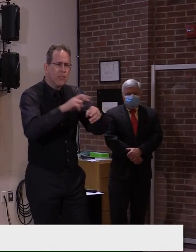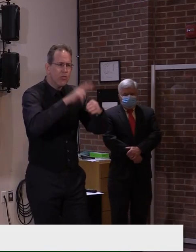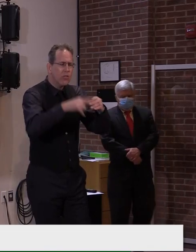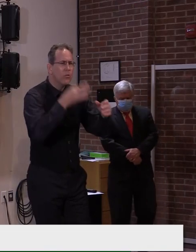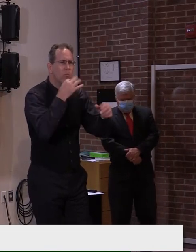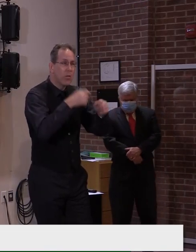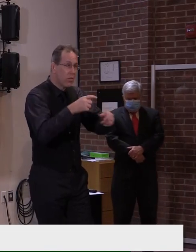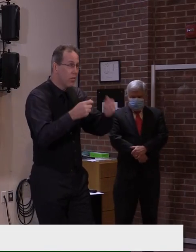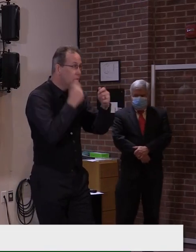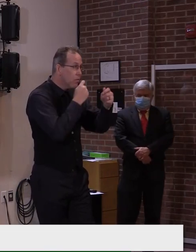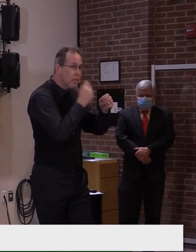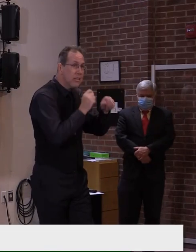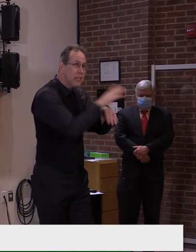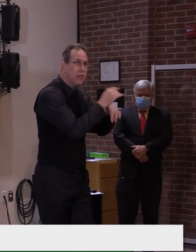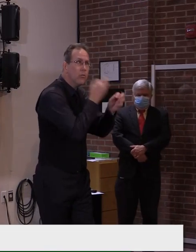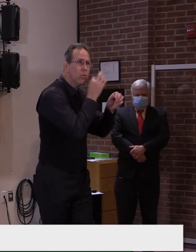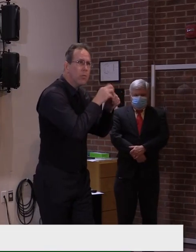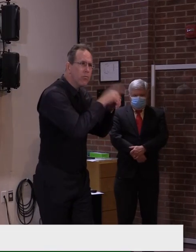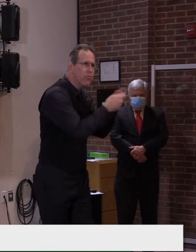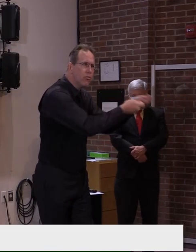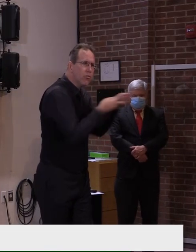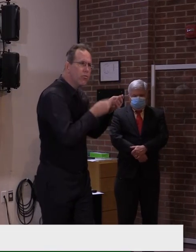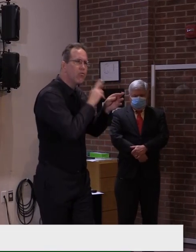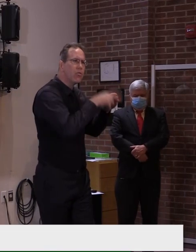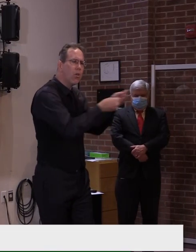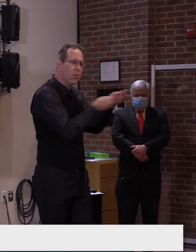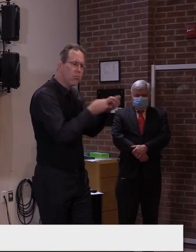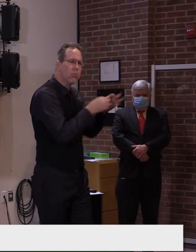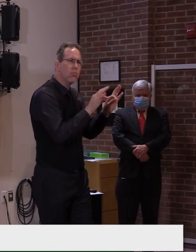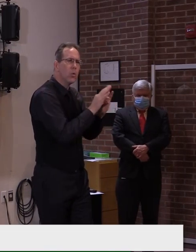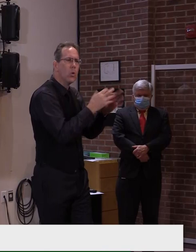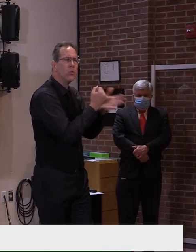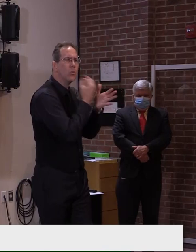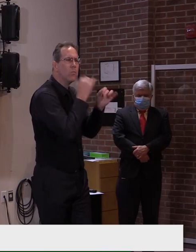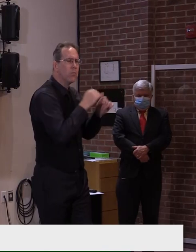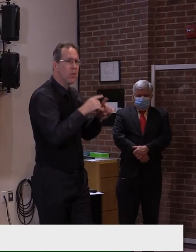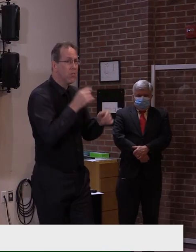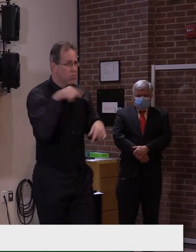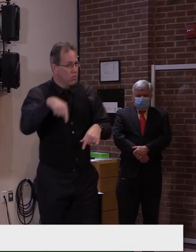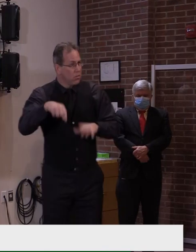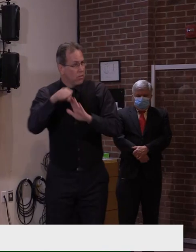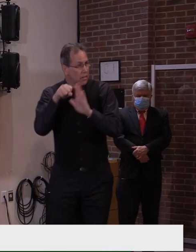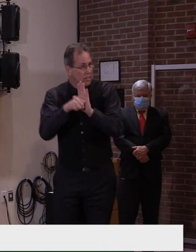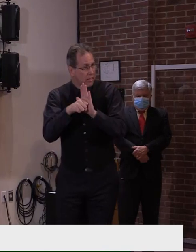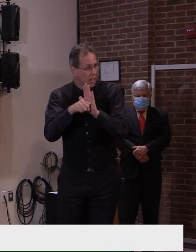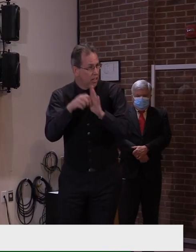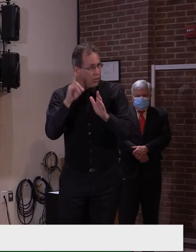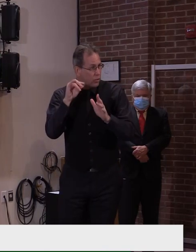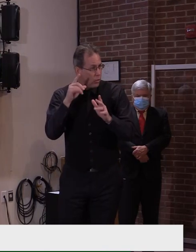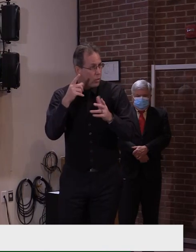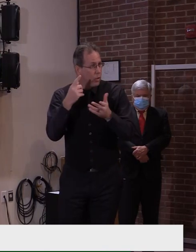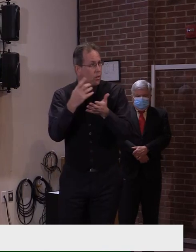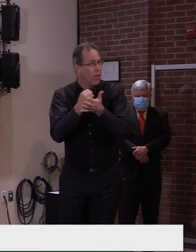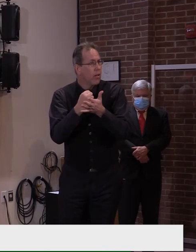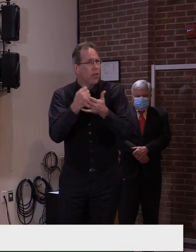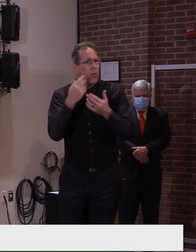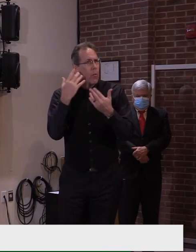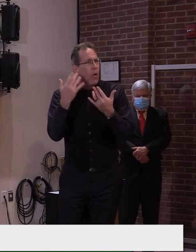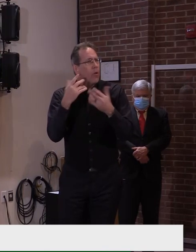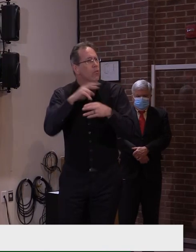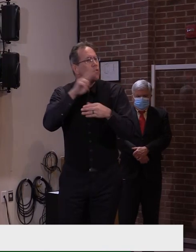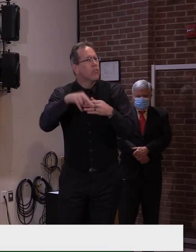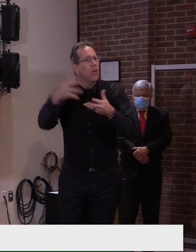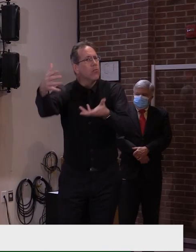test. Here in Rutland, where I happen to be today, it can take more than a week to get a